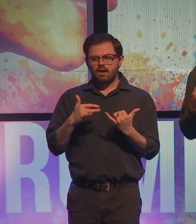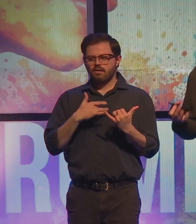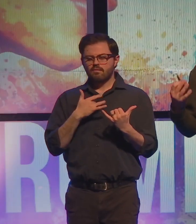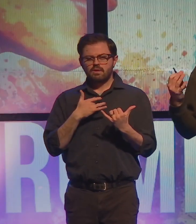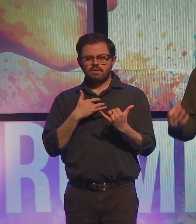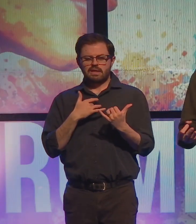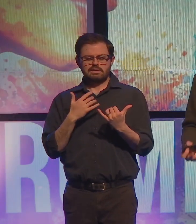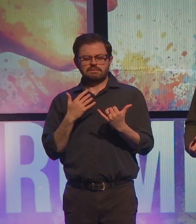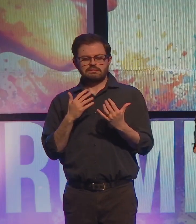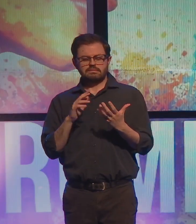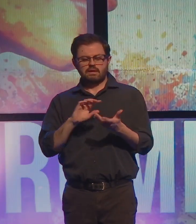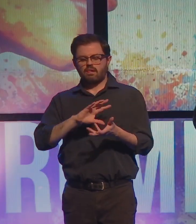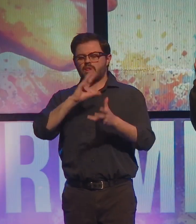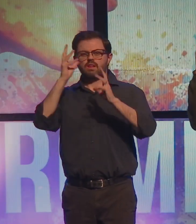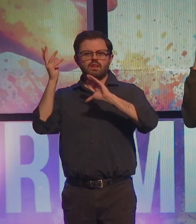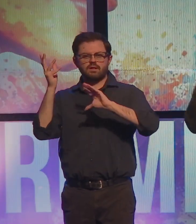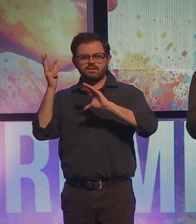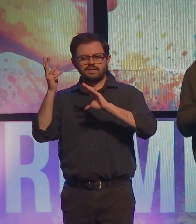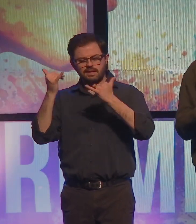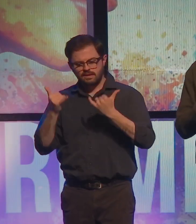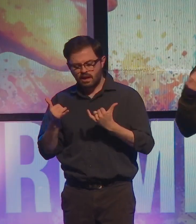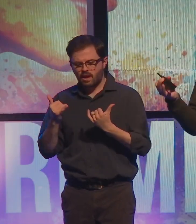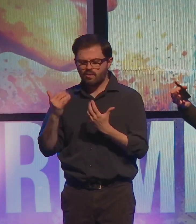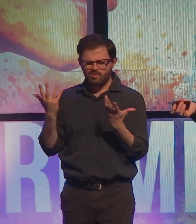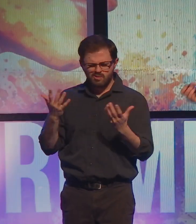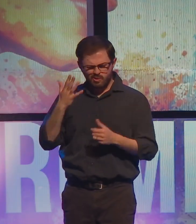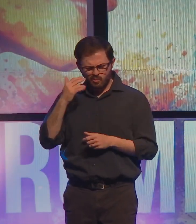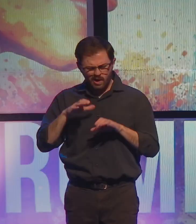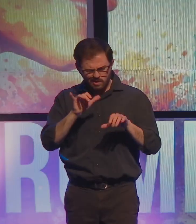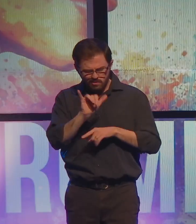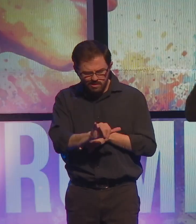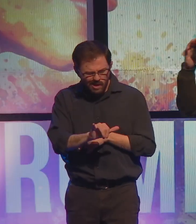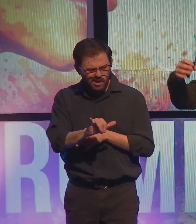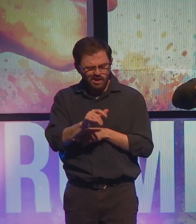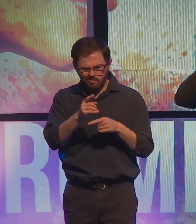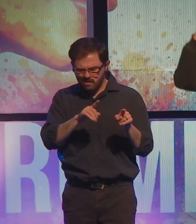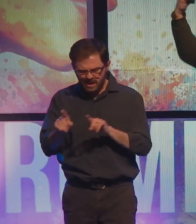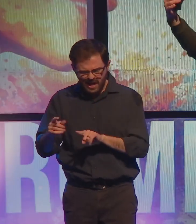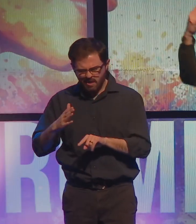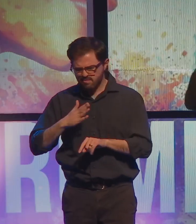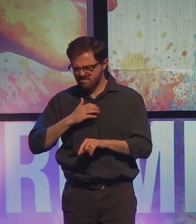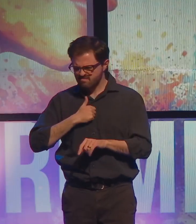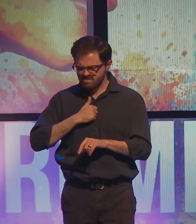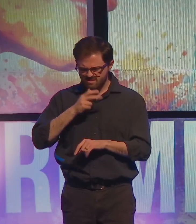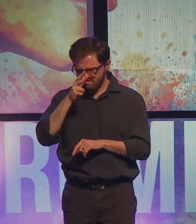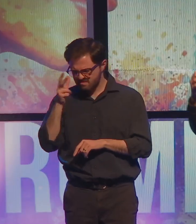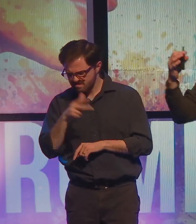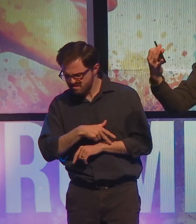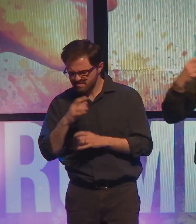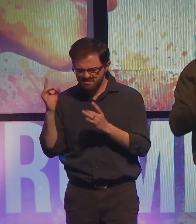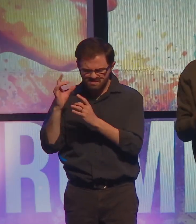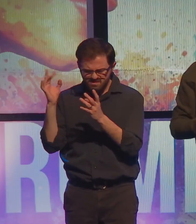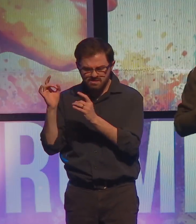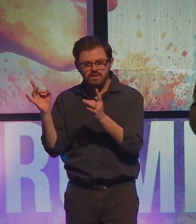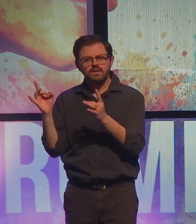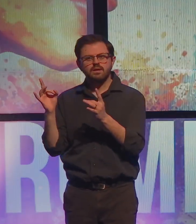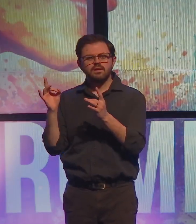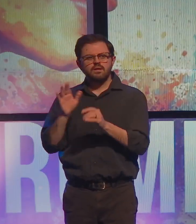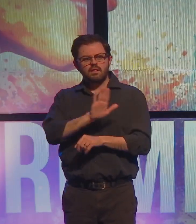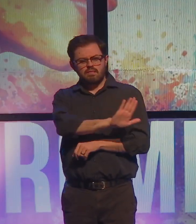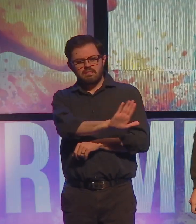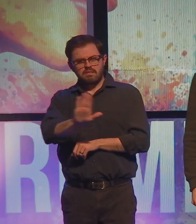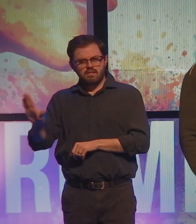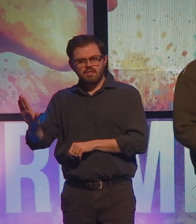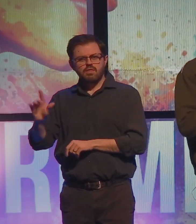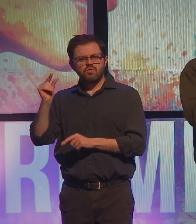then all of a sudden we live in this space where we're just like, why did I do that? What happened? I'm no good, right? We allow other people and their words and what's happening to us and our